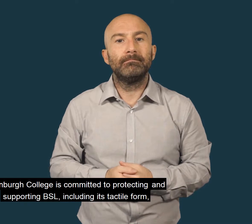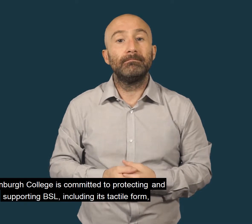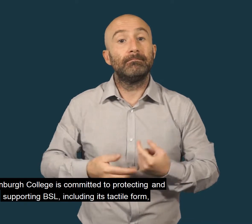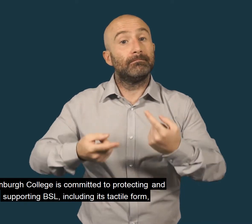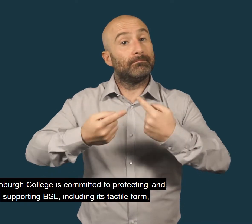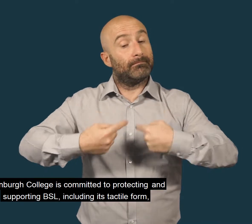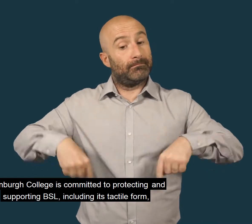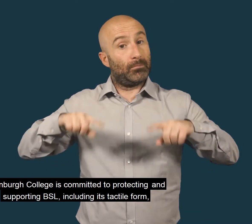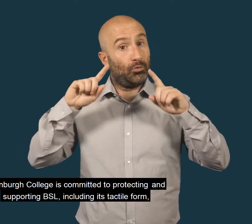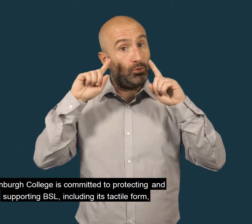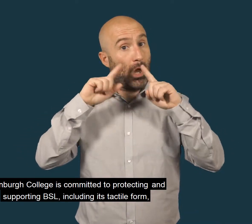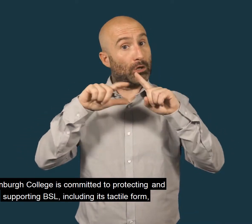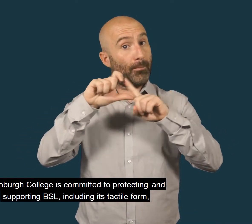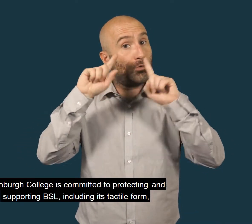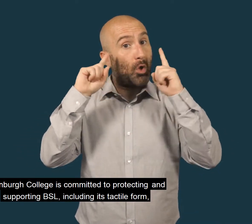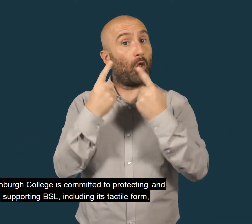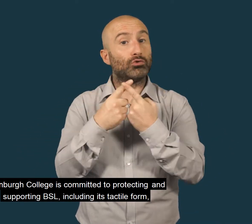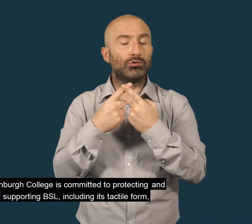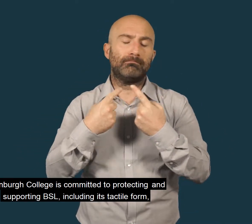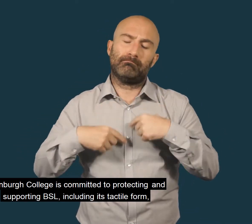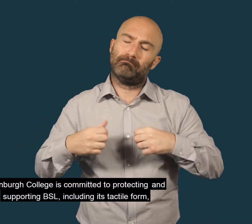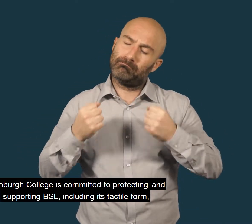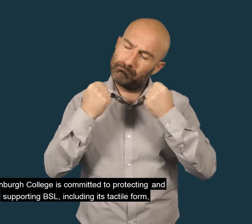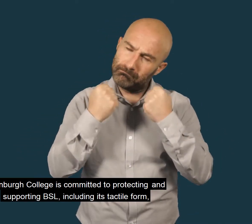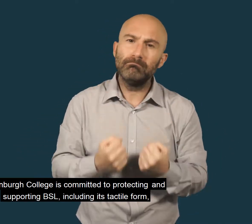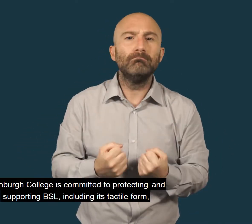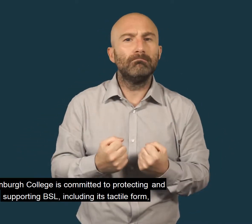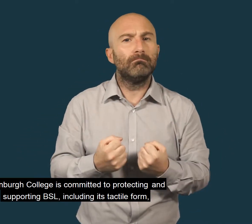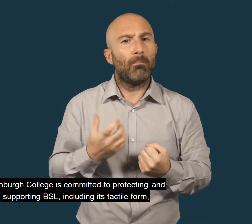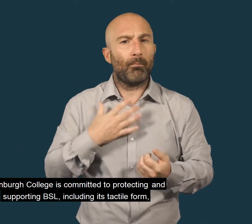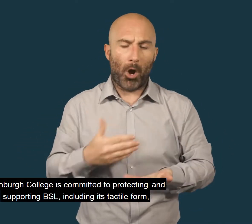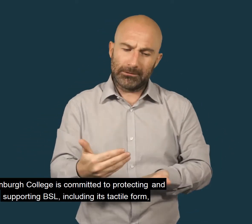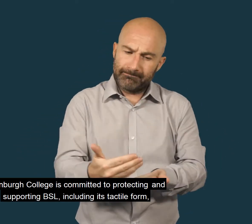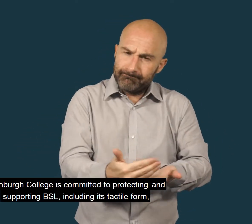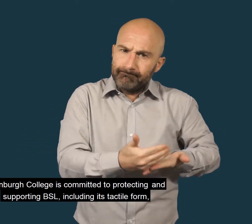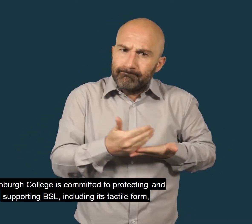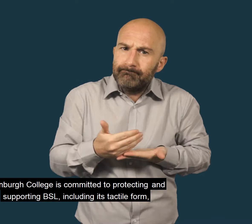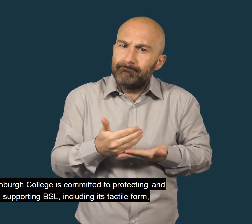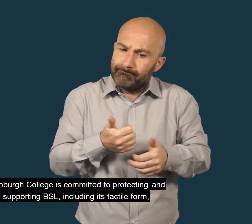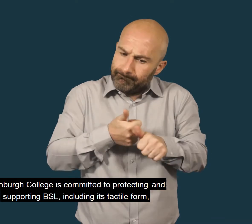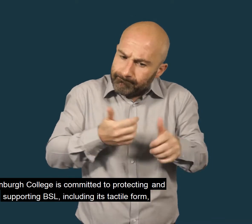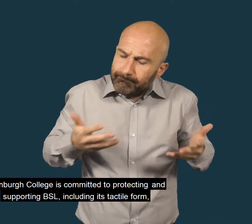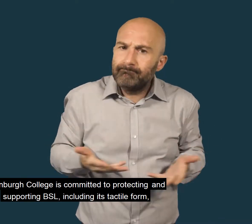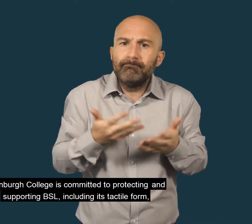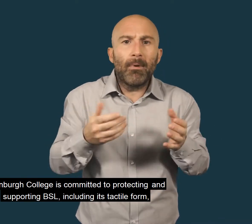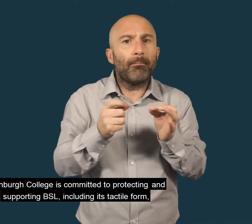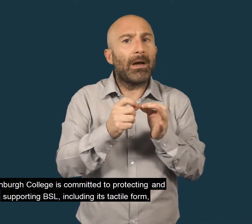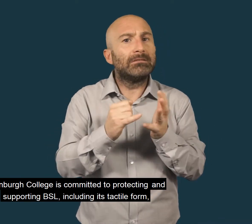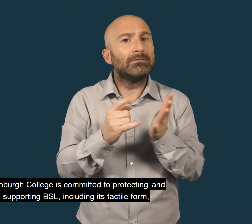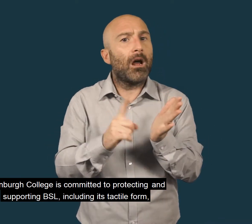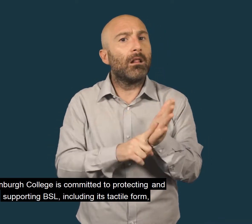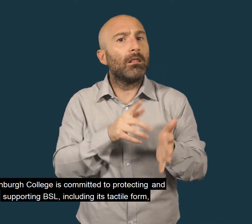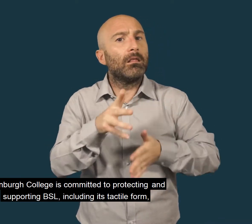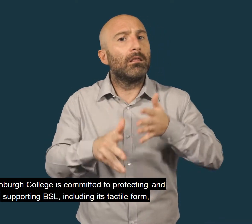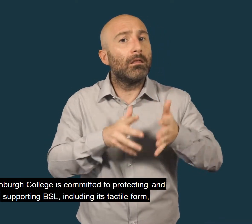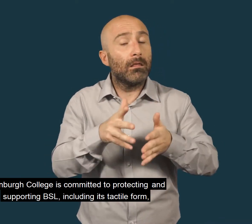Edinburgh College is committed to protecting and supporting BSL, including its tactile form,